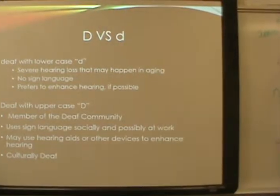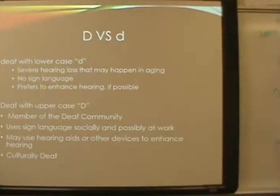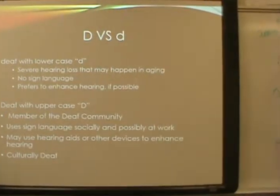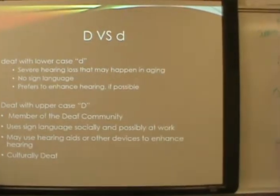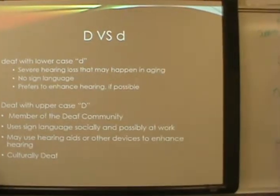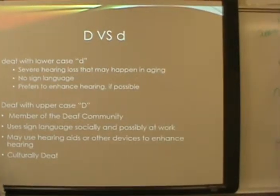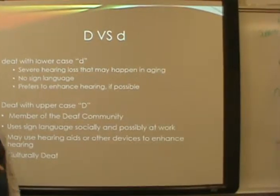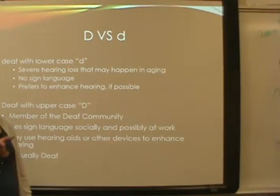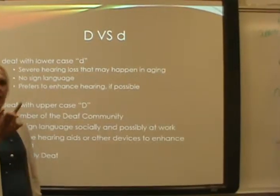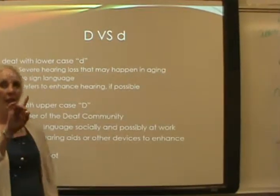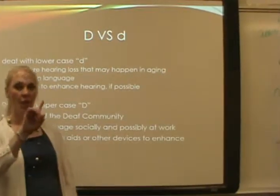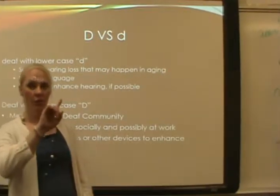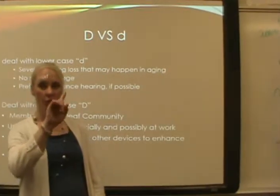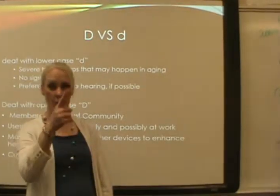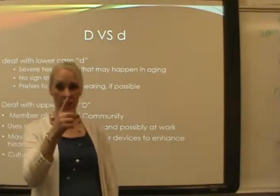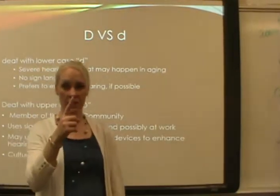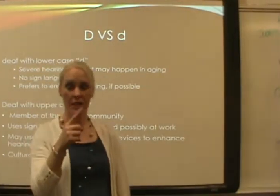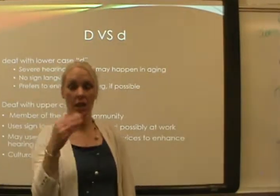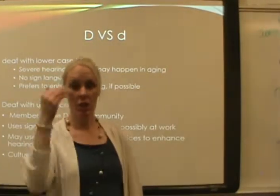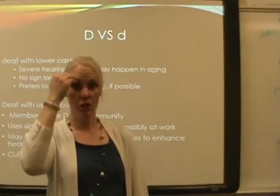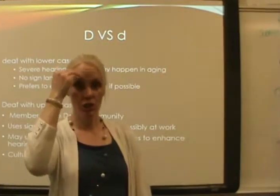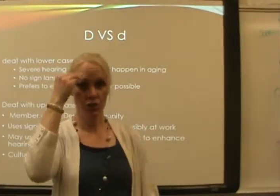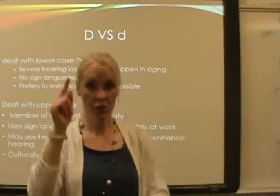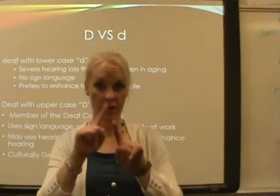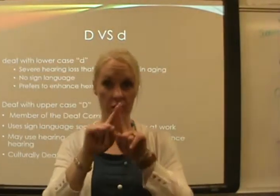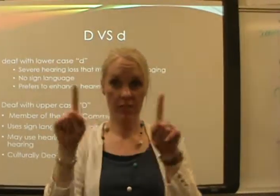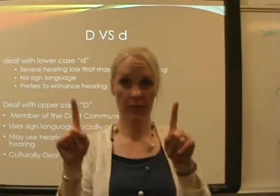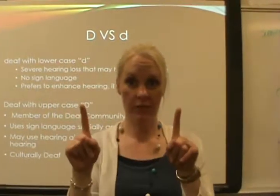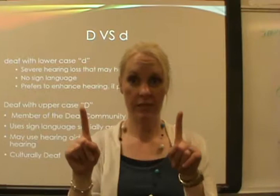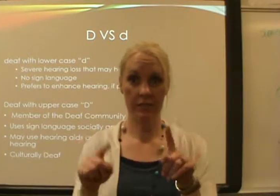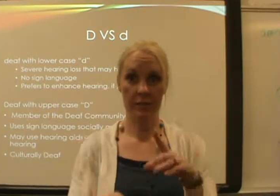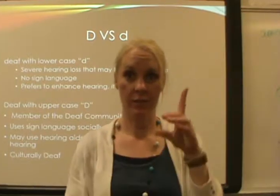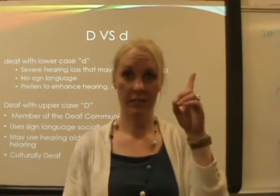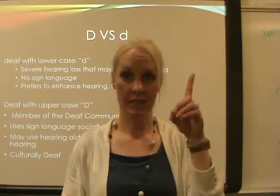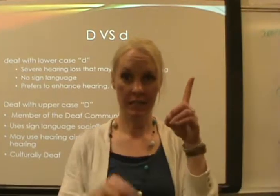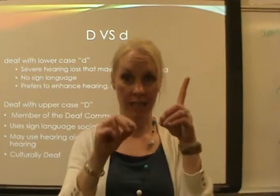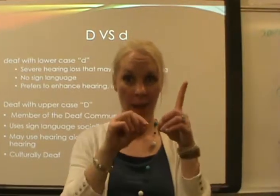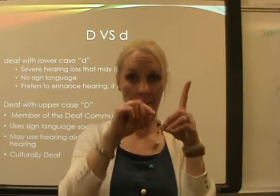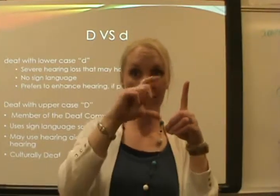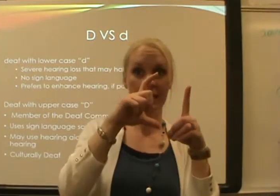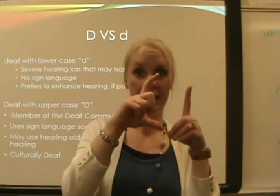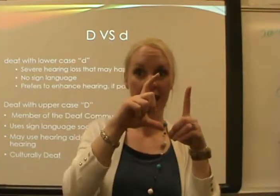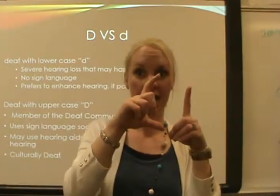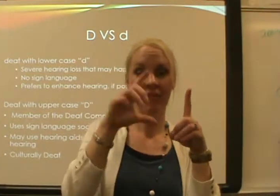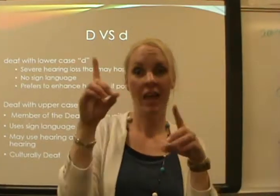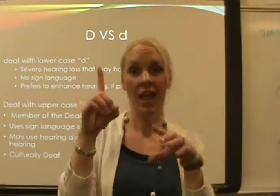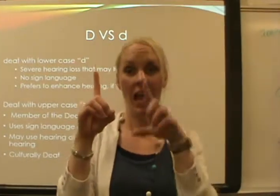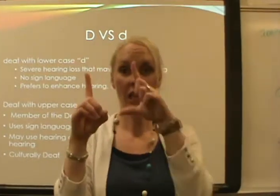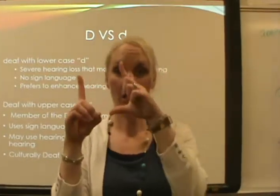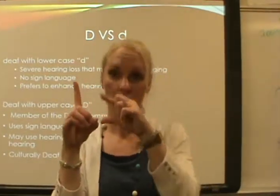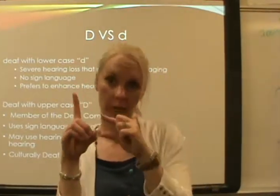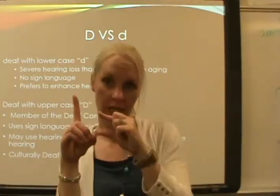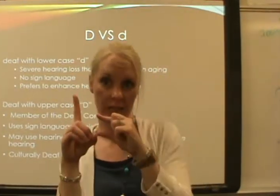Okay. First, did you know that there's a difference between the capital D deaf and the lowercase d